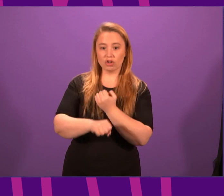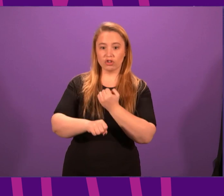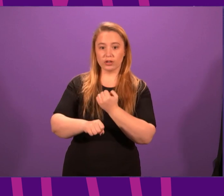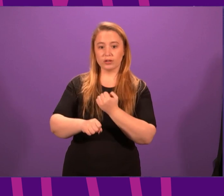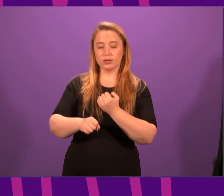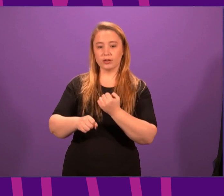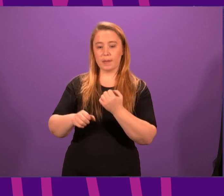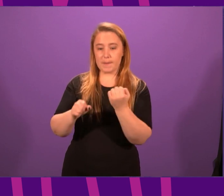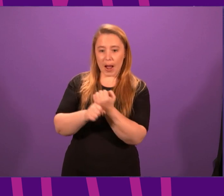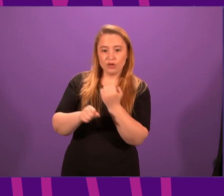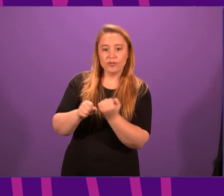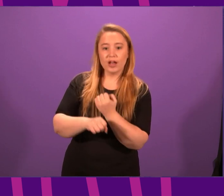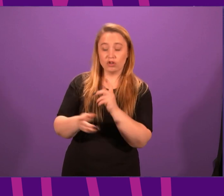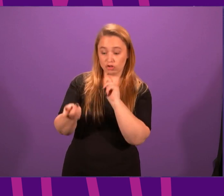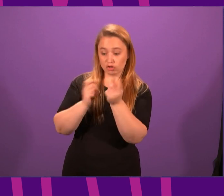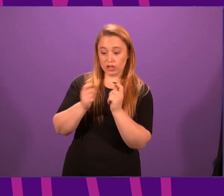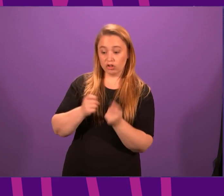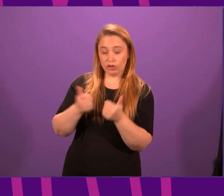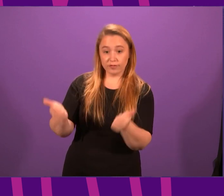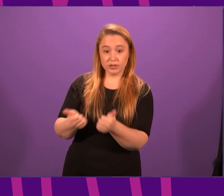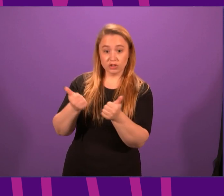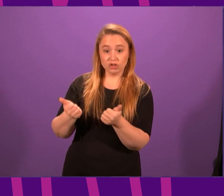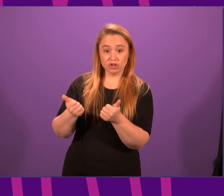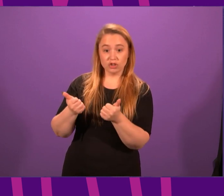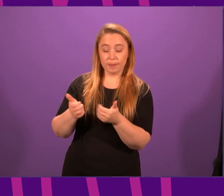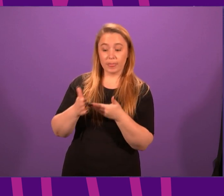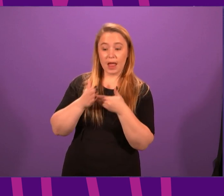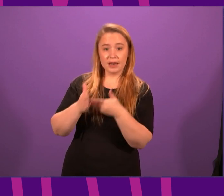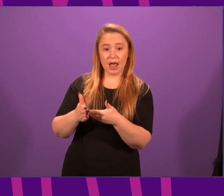sectors have made the changes and now, under all